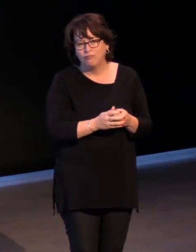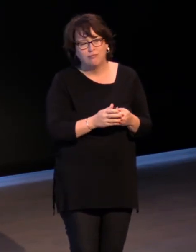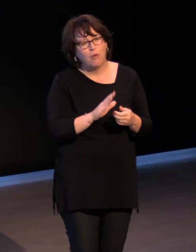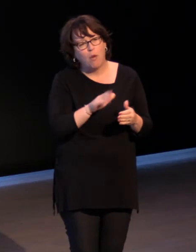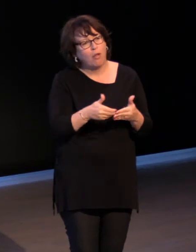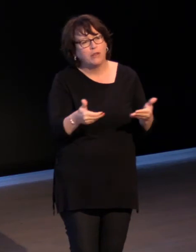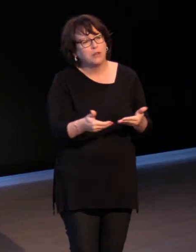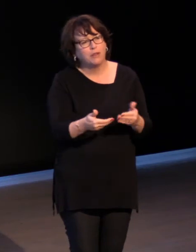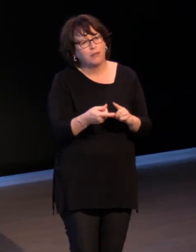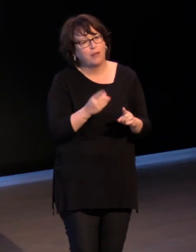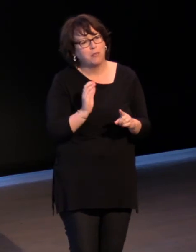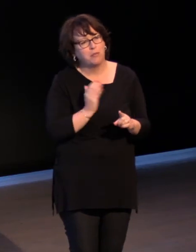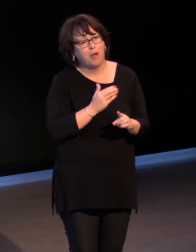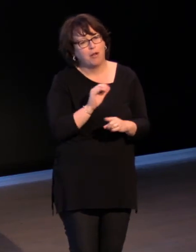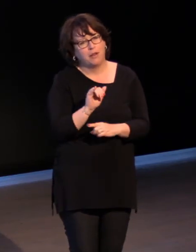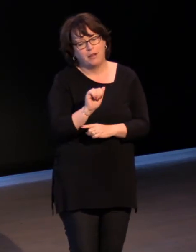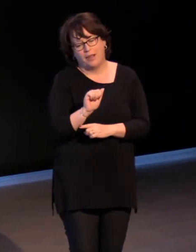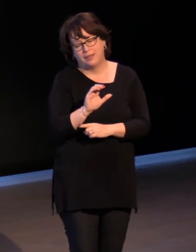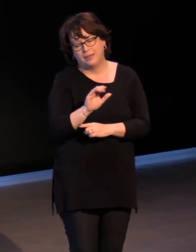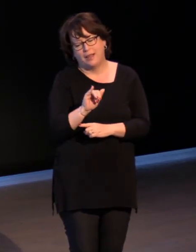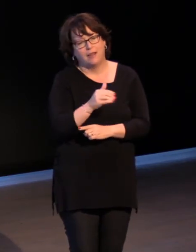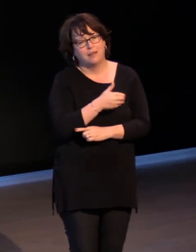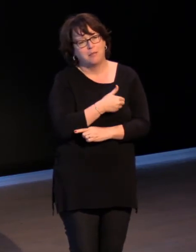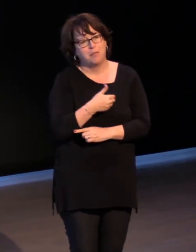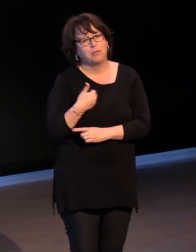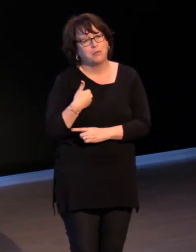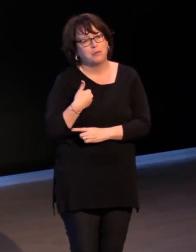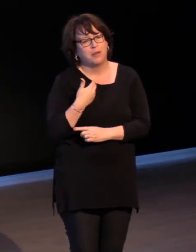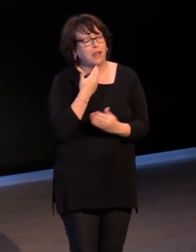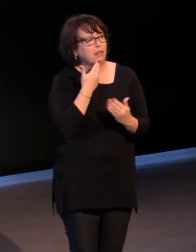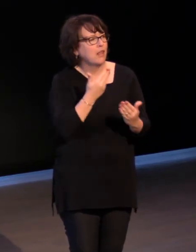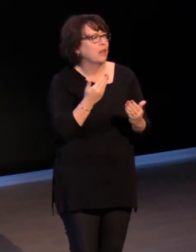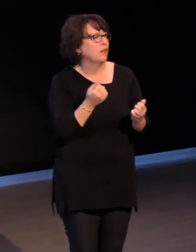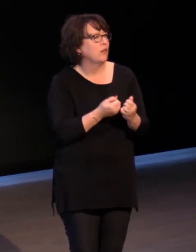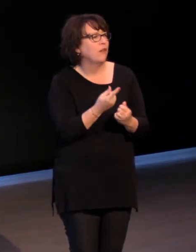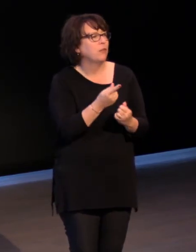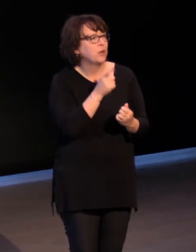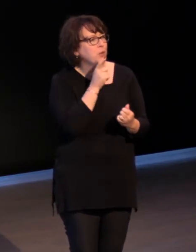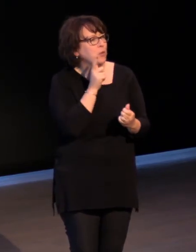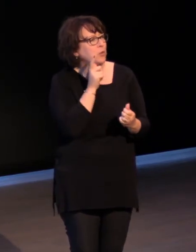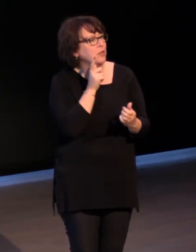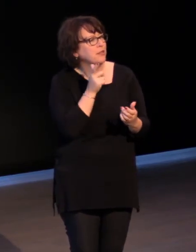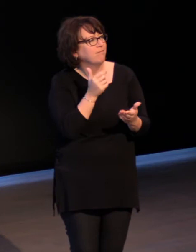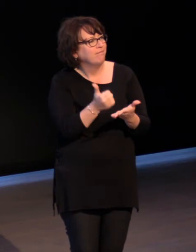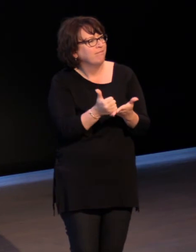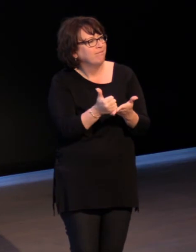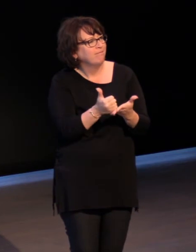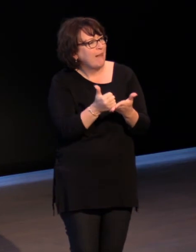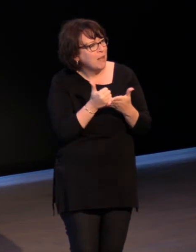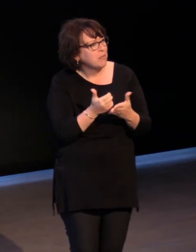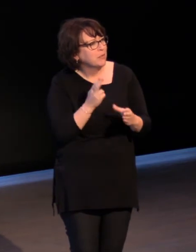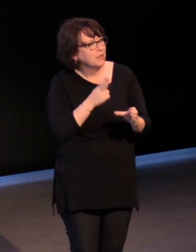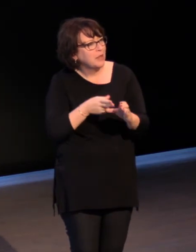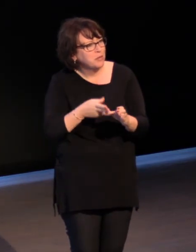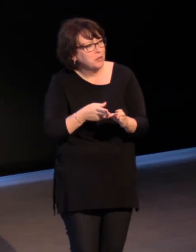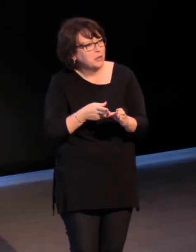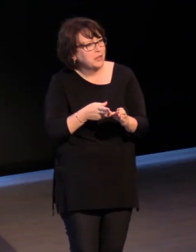ACI member, and thank you to everyone who contributed for me to be here from